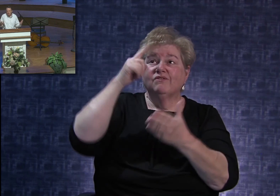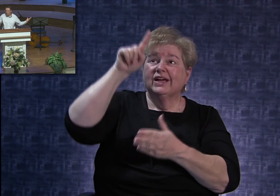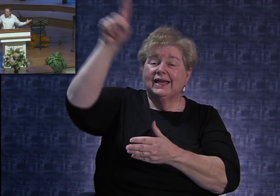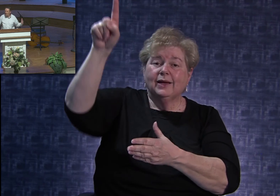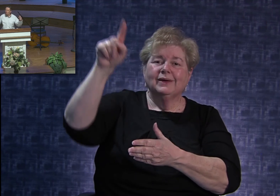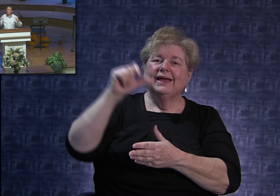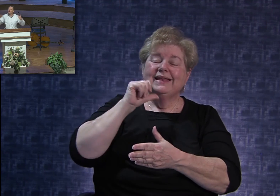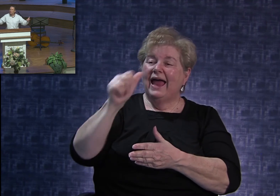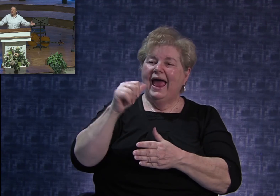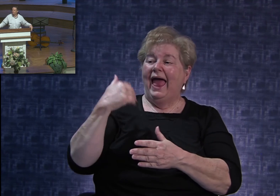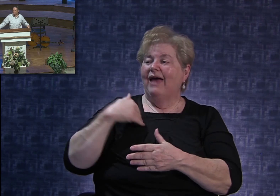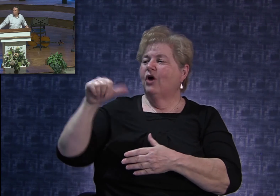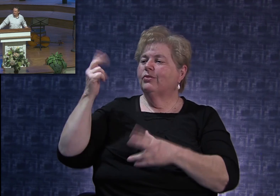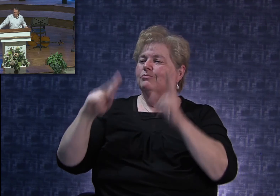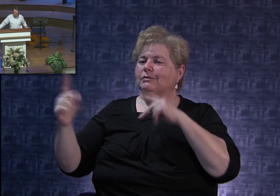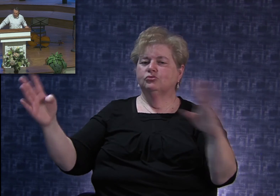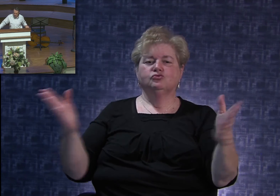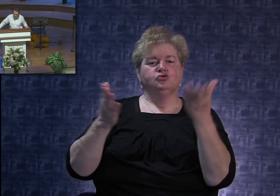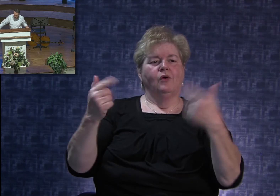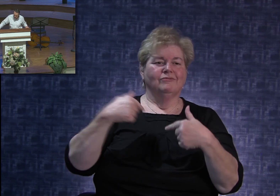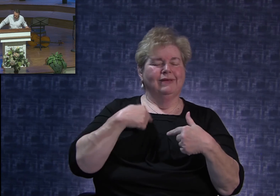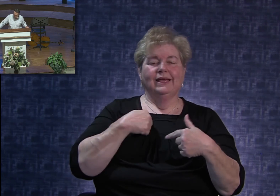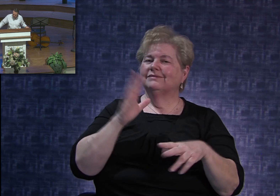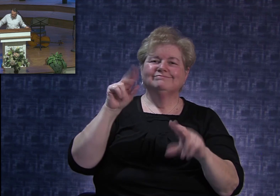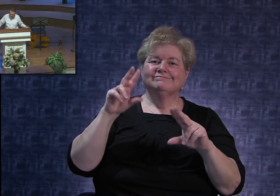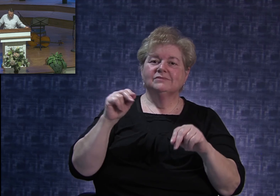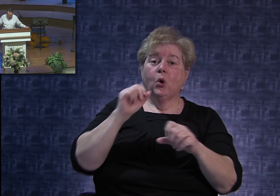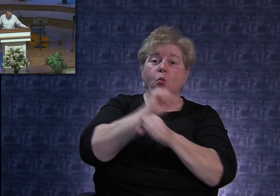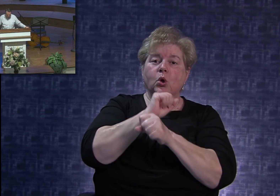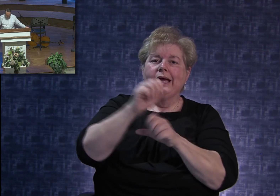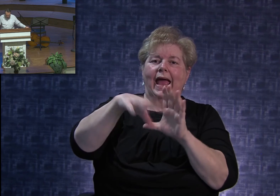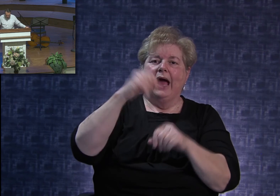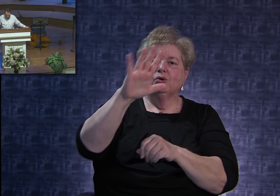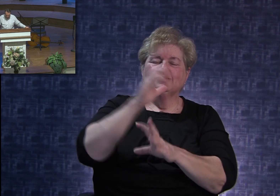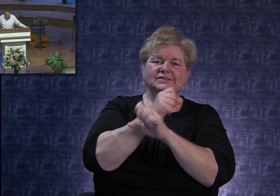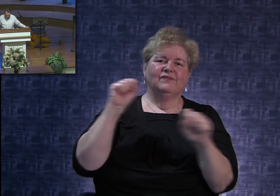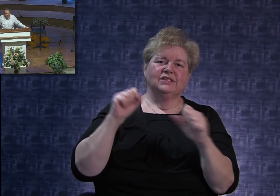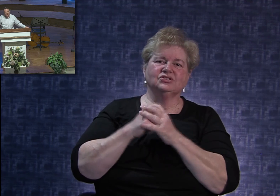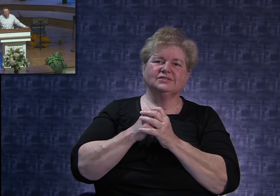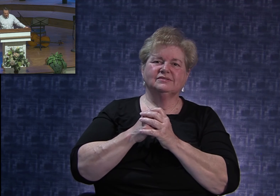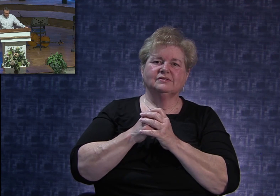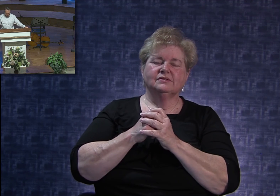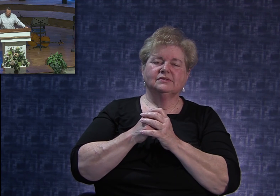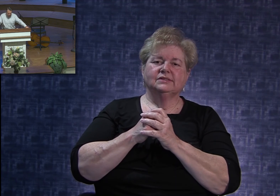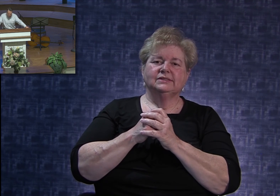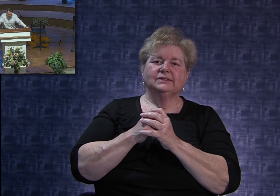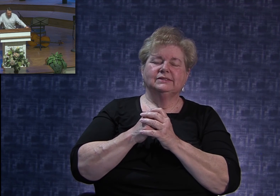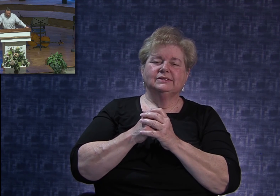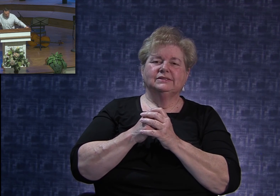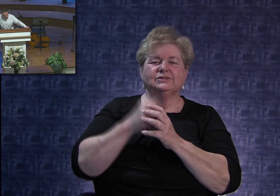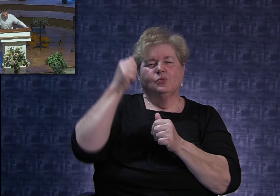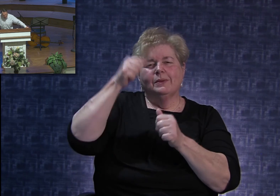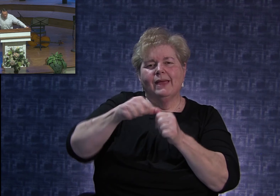be served, to serve, to work out your salvation. So in closing,